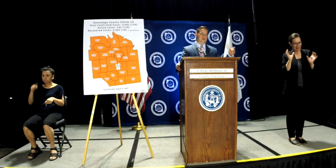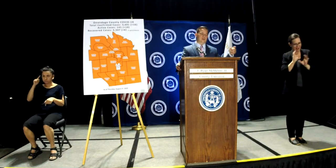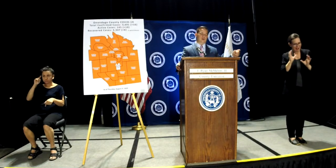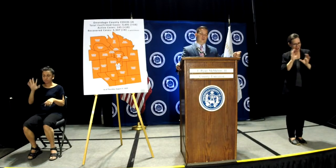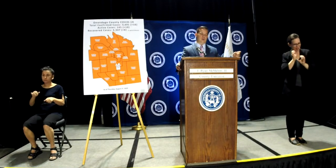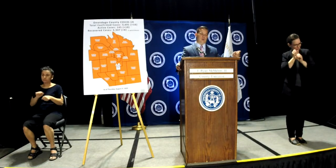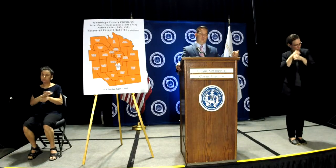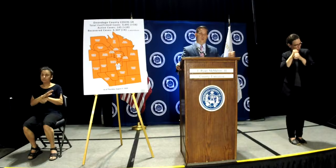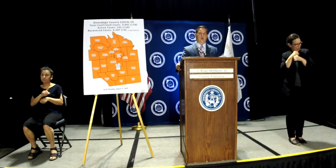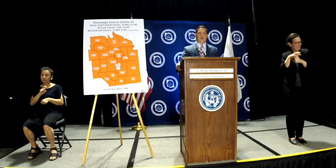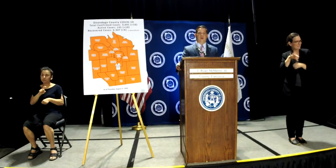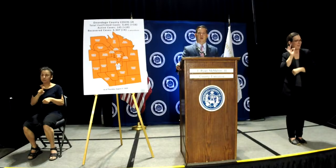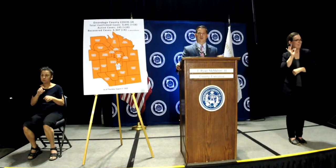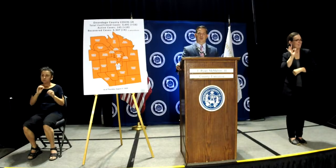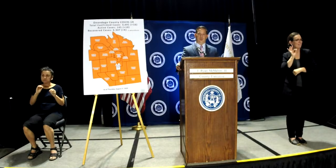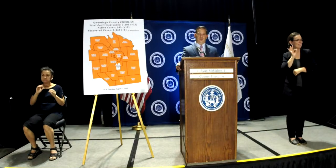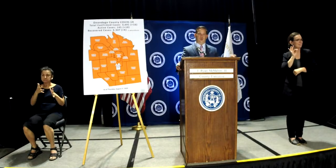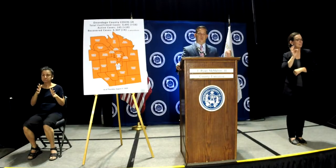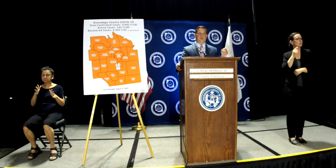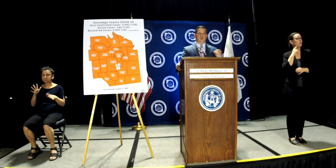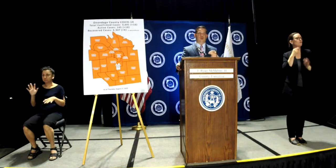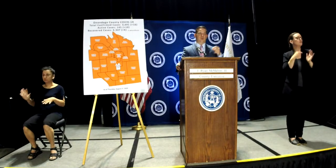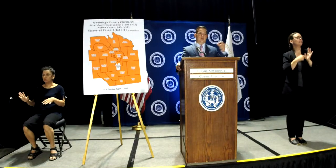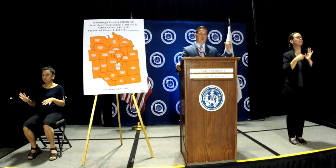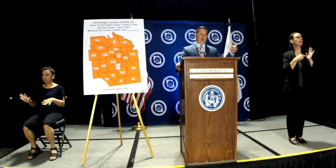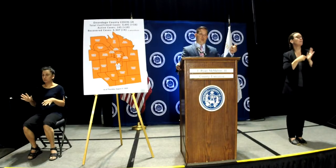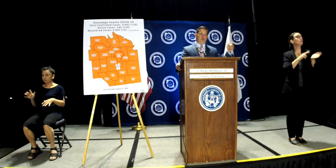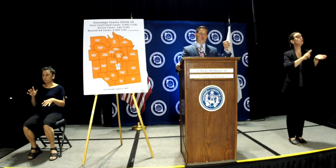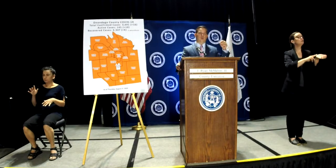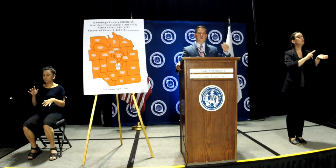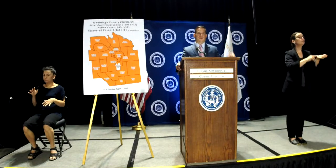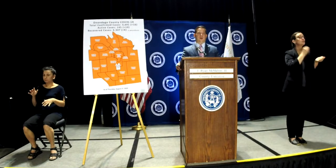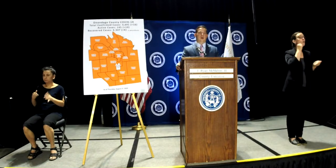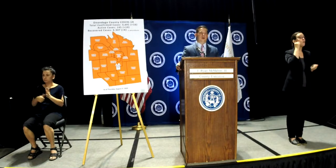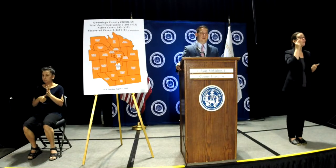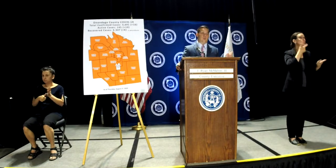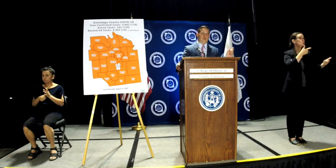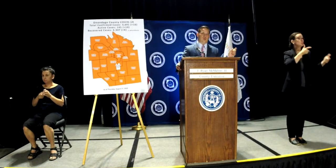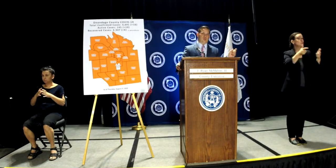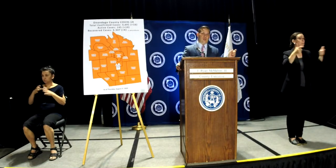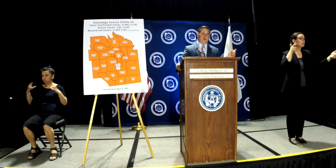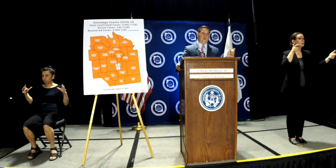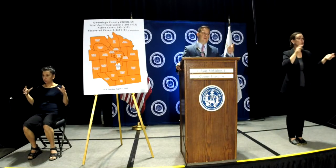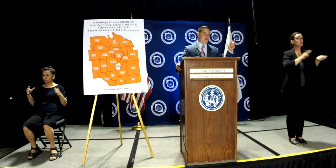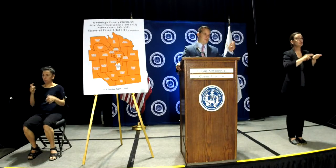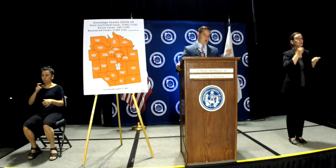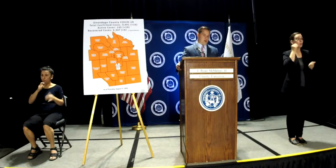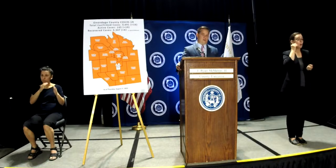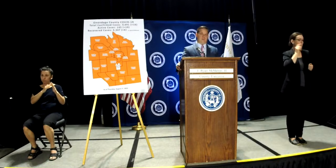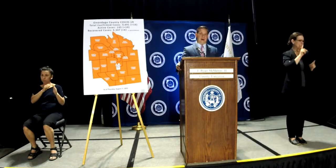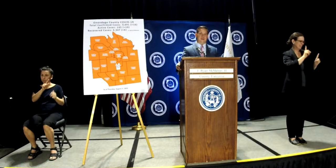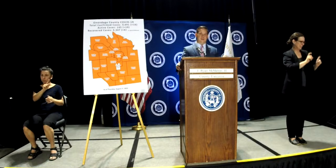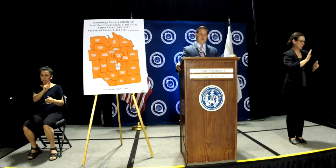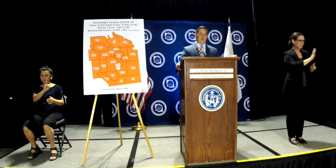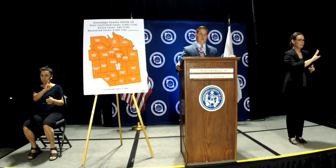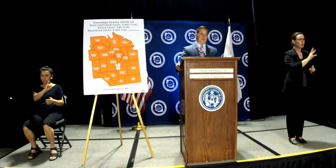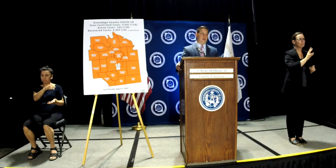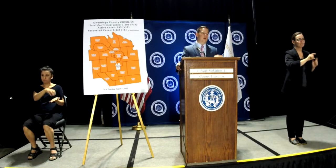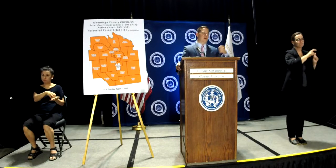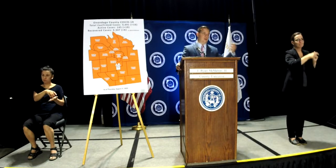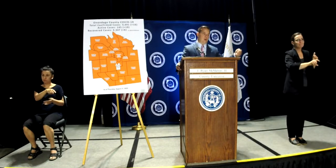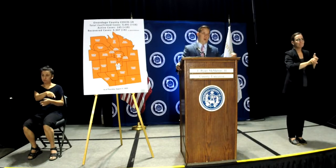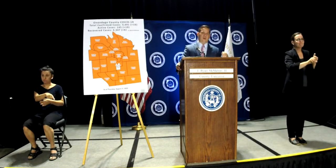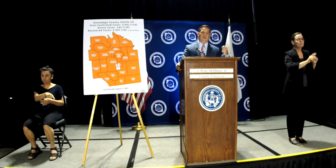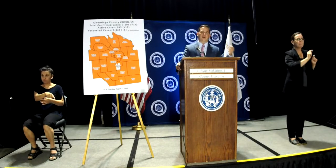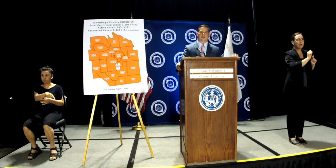wastewater testing in a nursing home? Your largest nursing homes. Can you do it at your largest schools? Then when you see it, if we don't have any positives, but we see